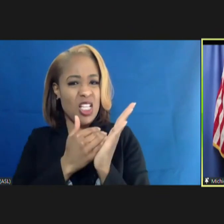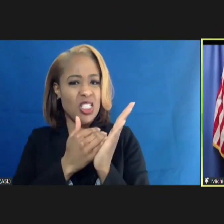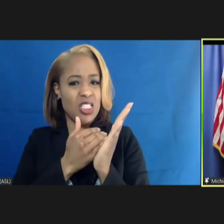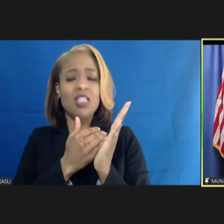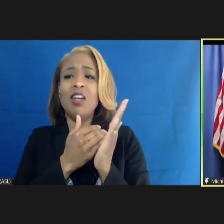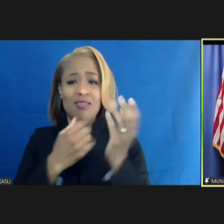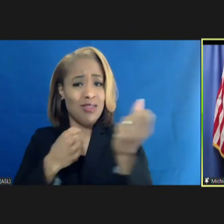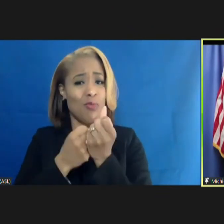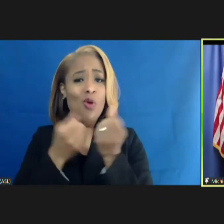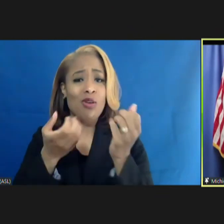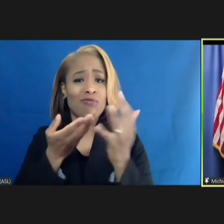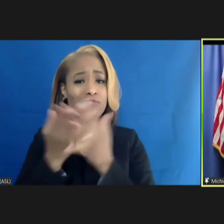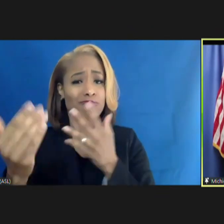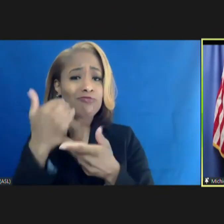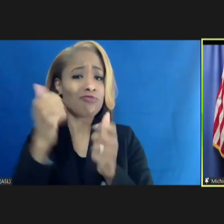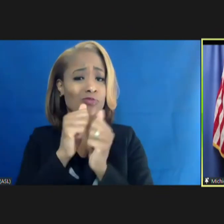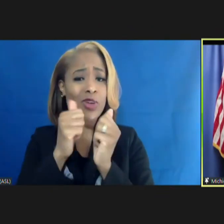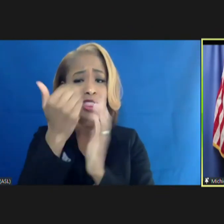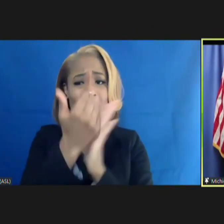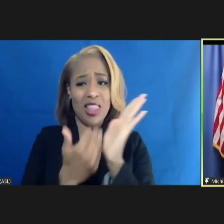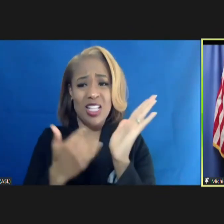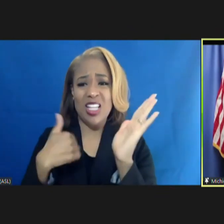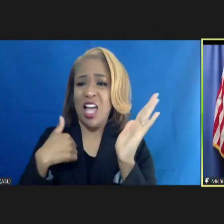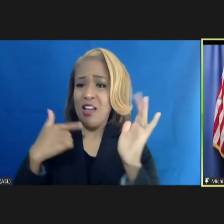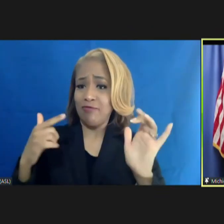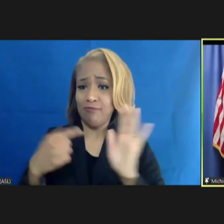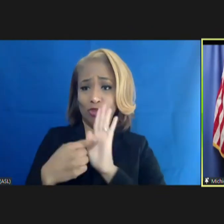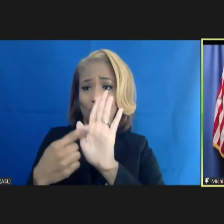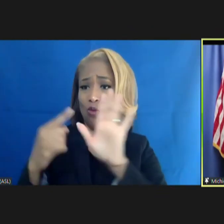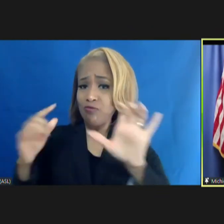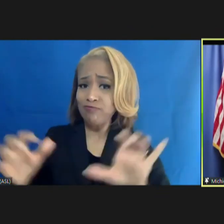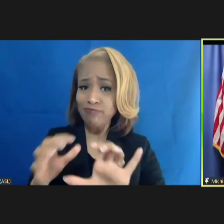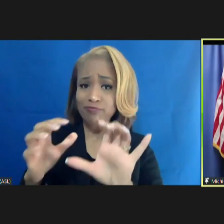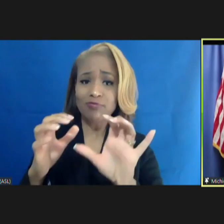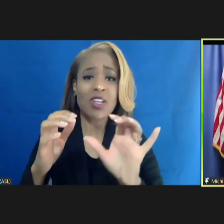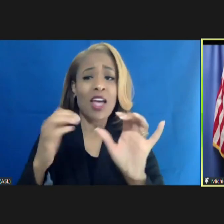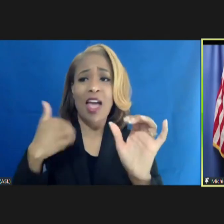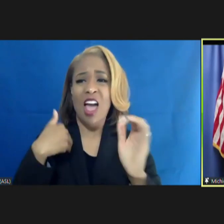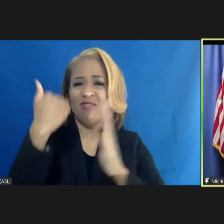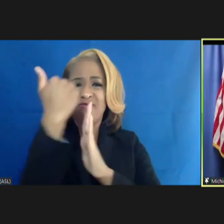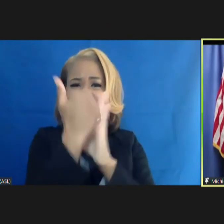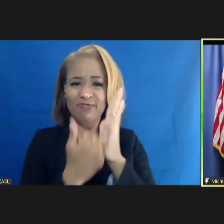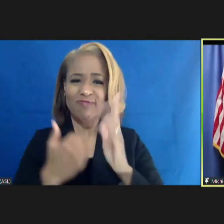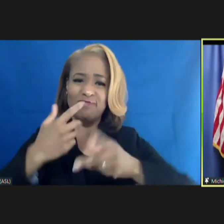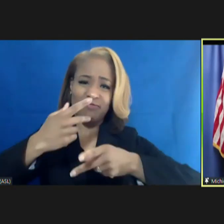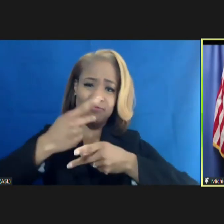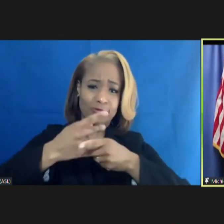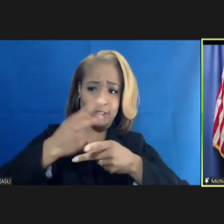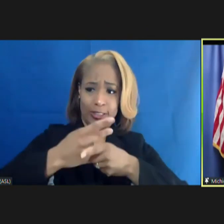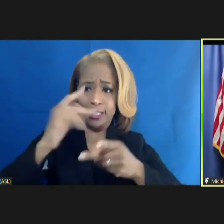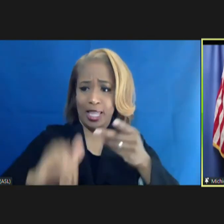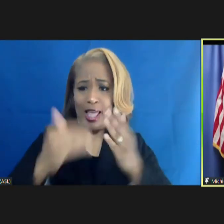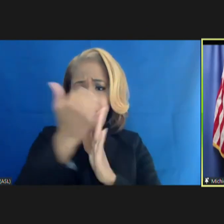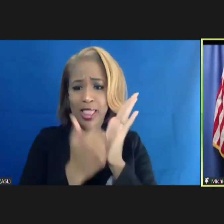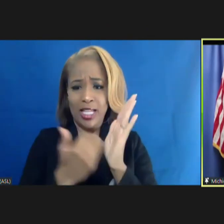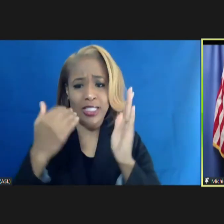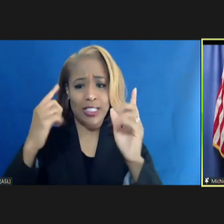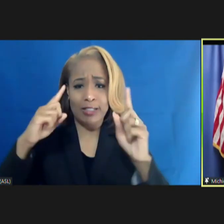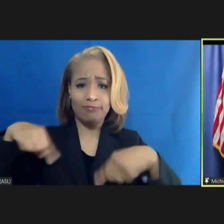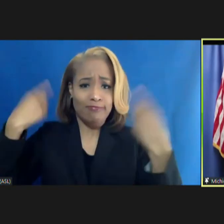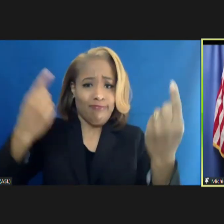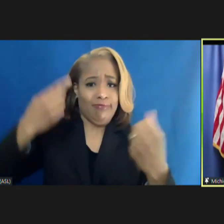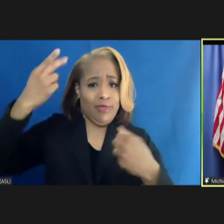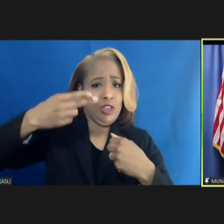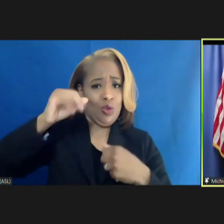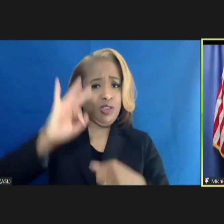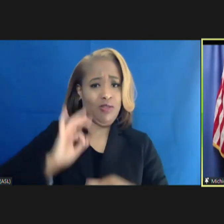of the voter list, as I've demonstrated through my actions by carrying out the most extensive list maintenance effort in our state's history.